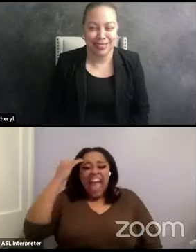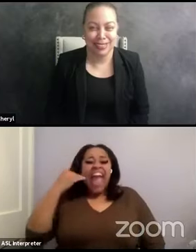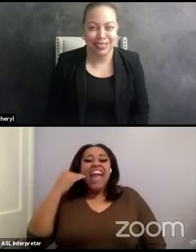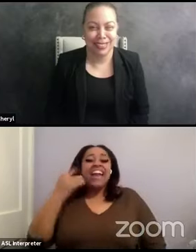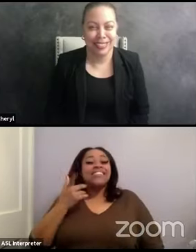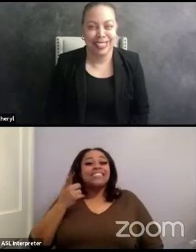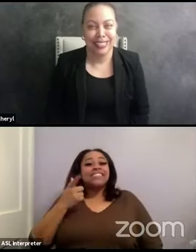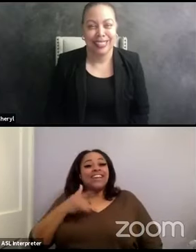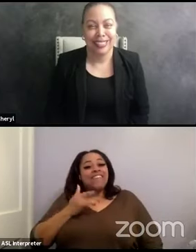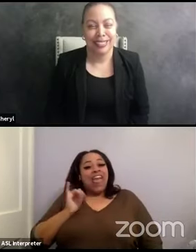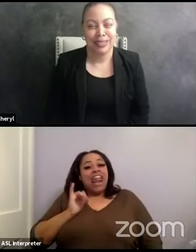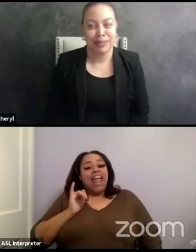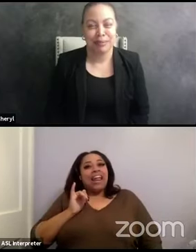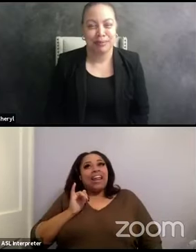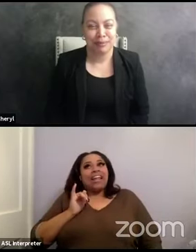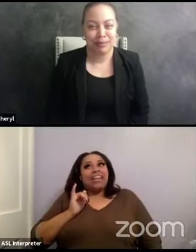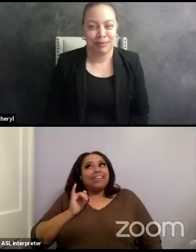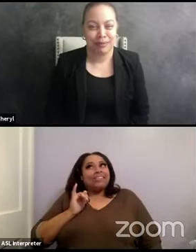really feel like